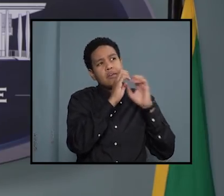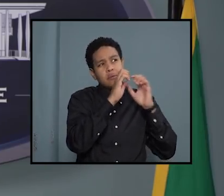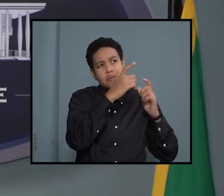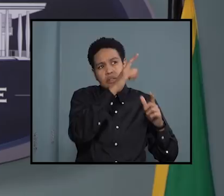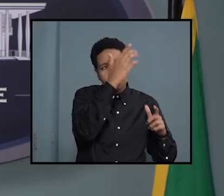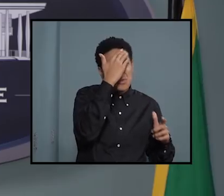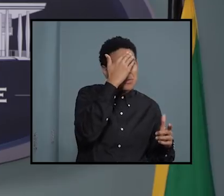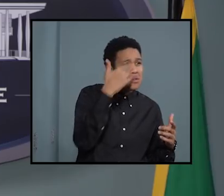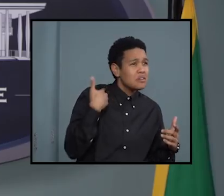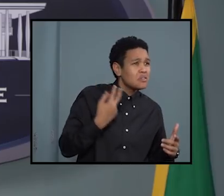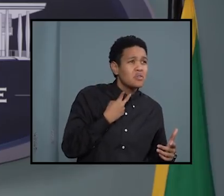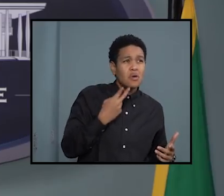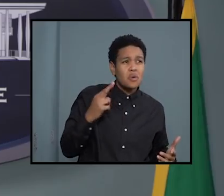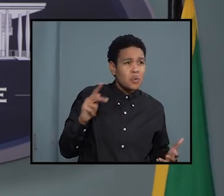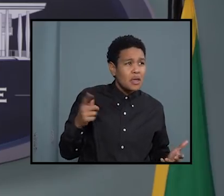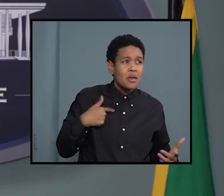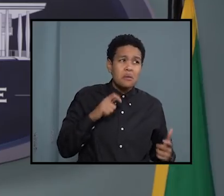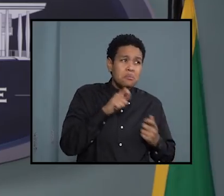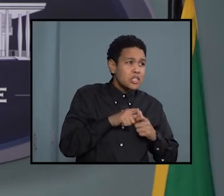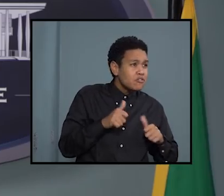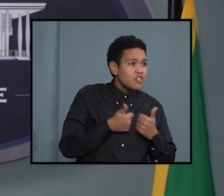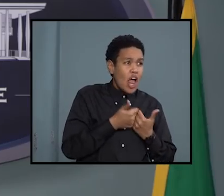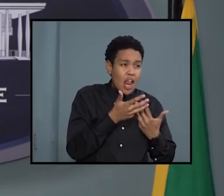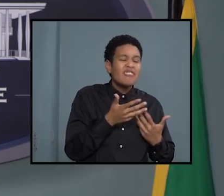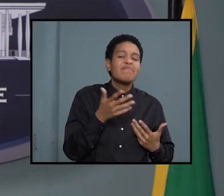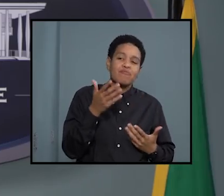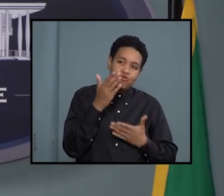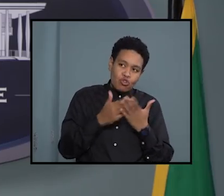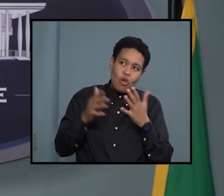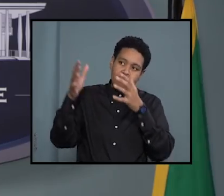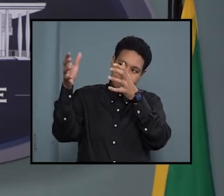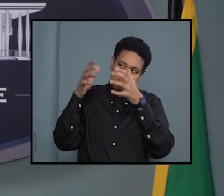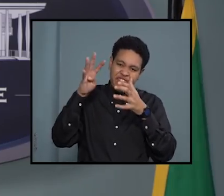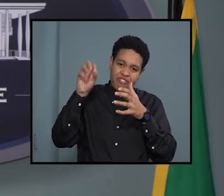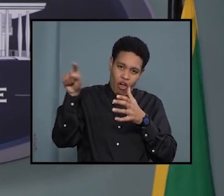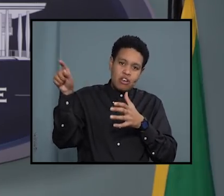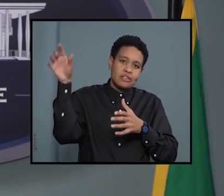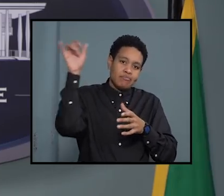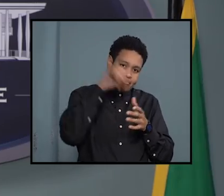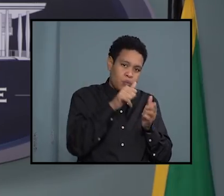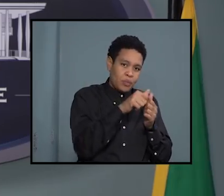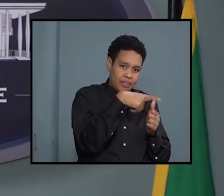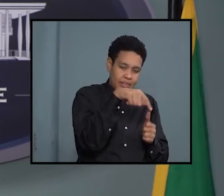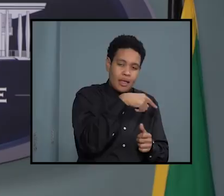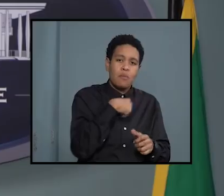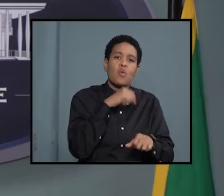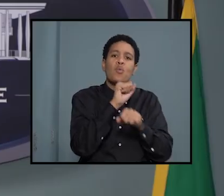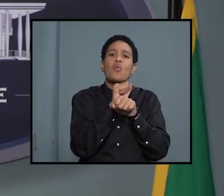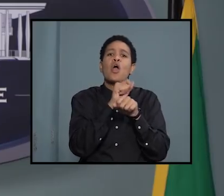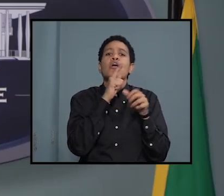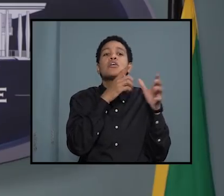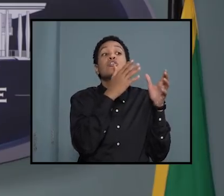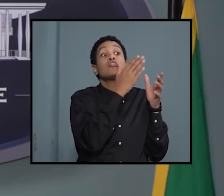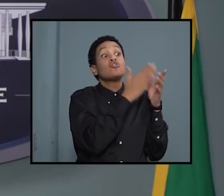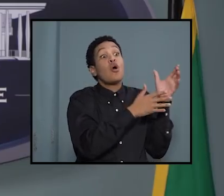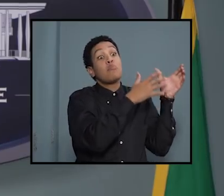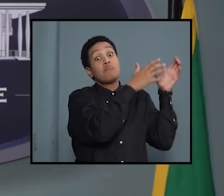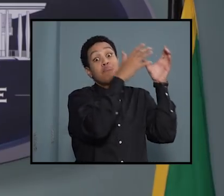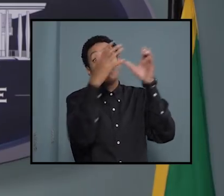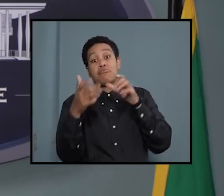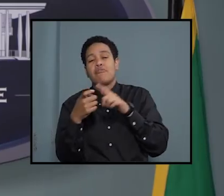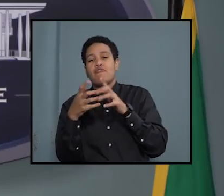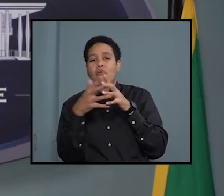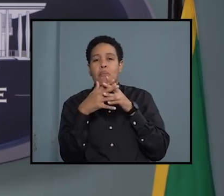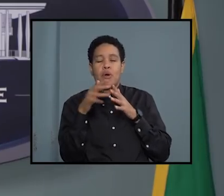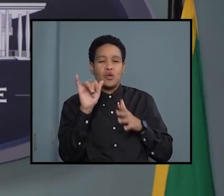Ministry regarding their particular challenges. We are also working on a cohort from the United States, and